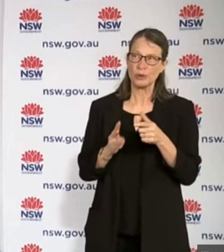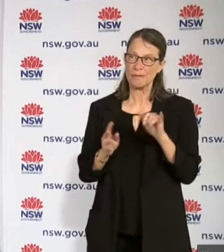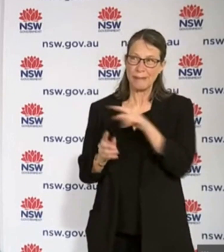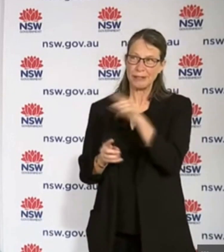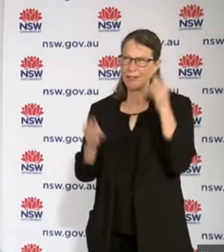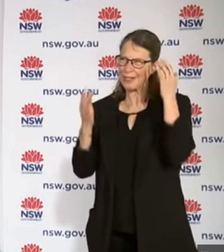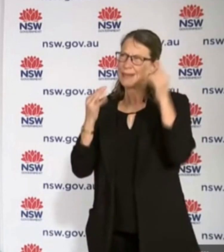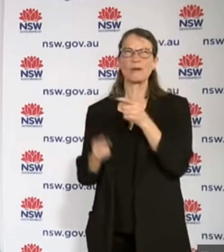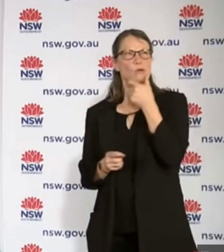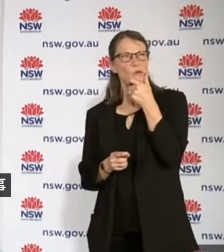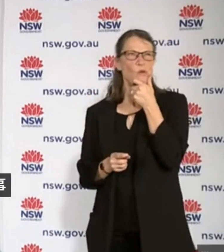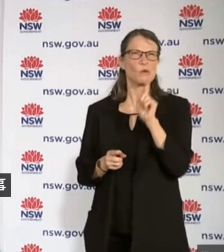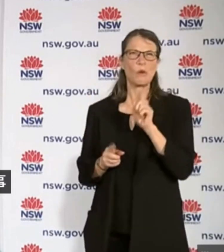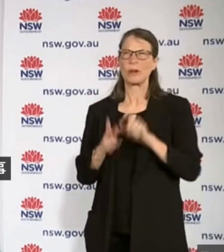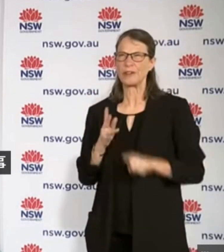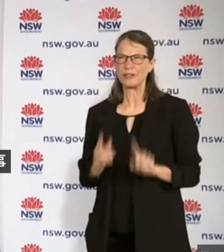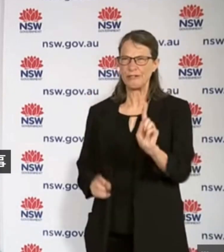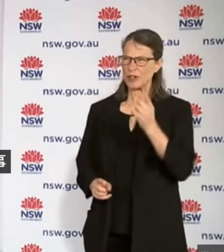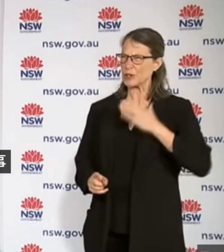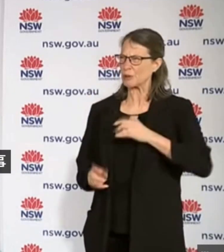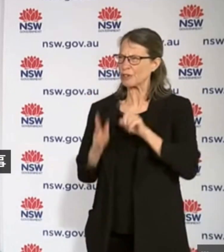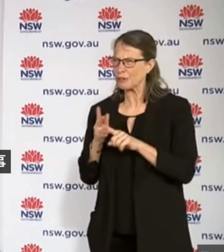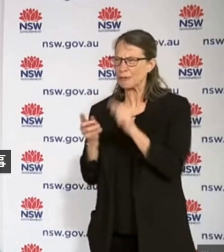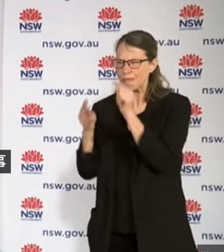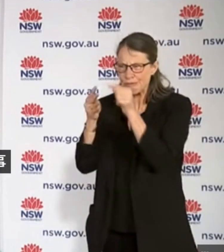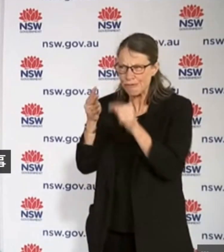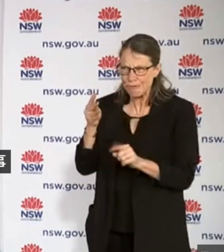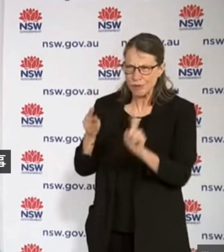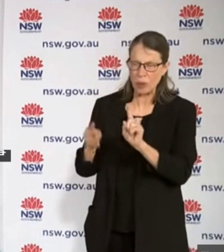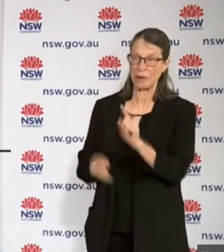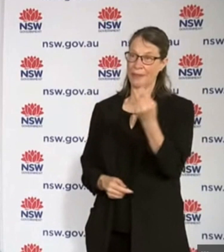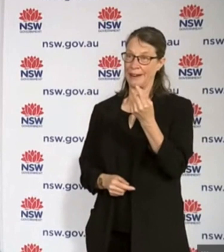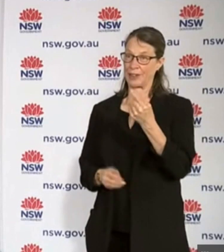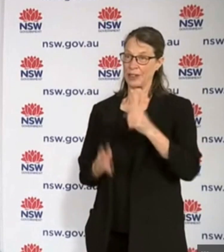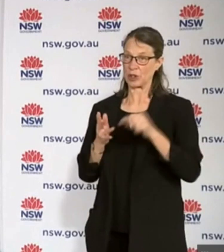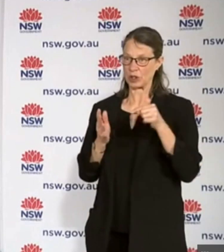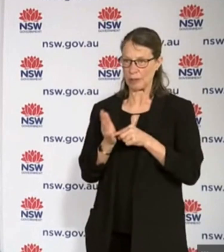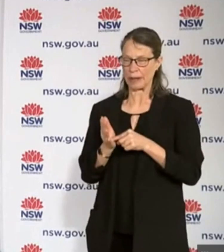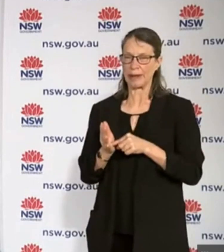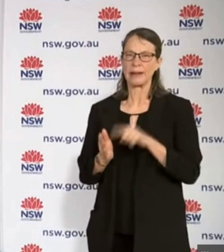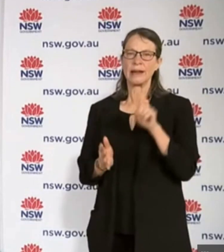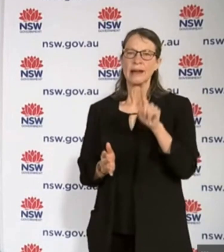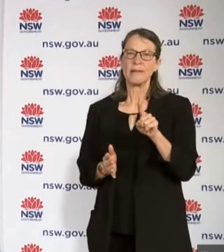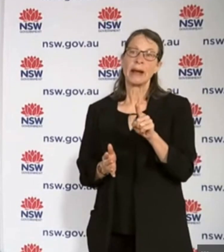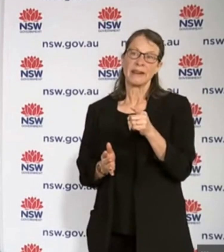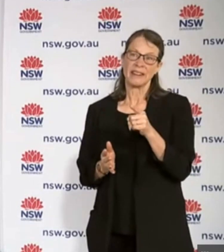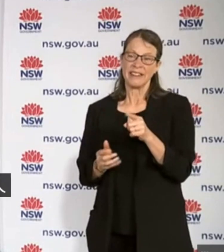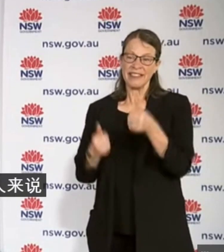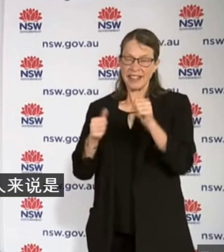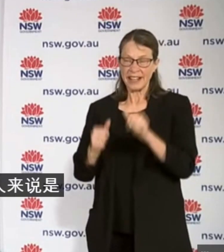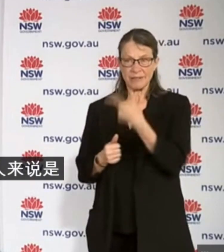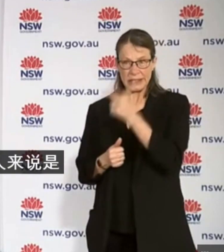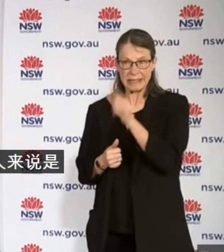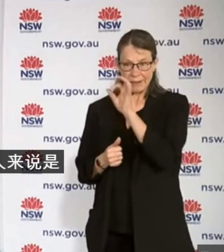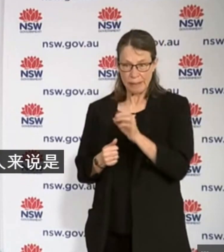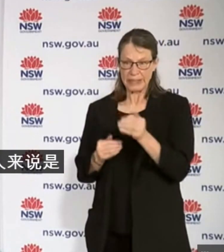October, first things that we want to do. And I just urge caution, though, especially between the 70% and 80%. But I just want to restate, today's